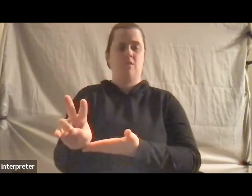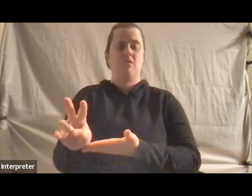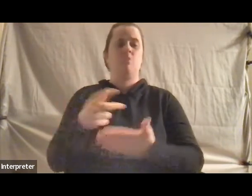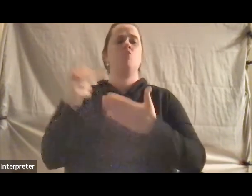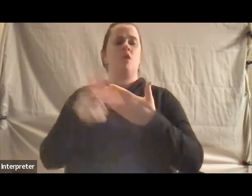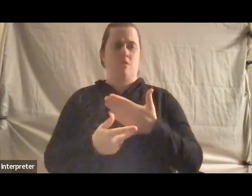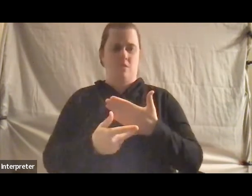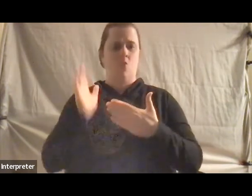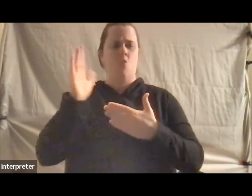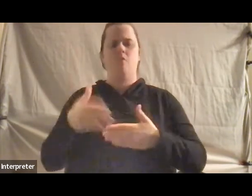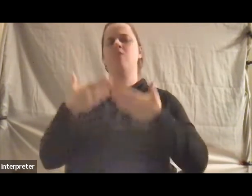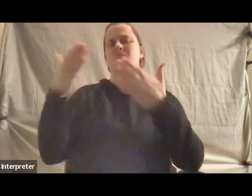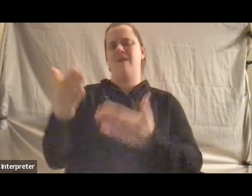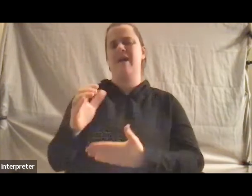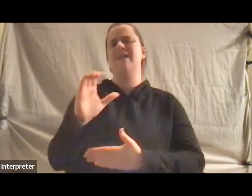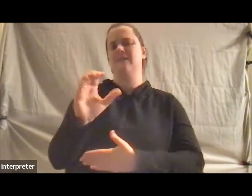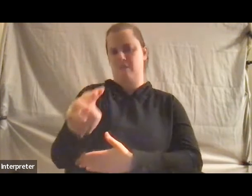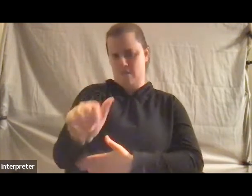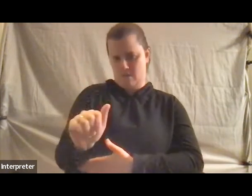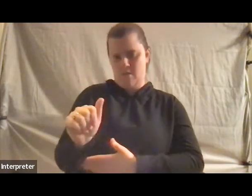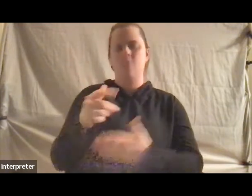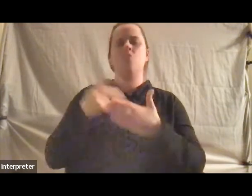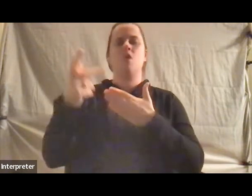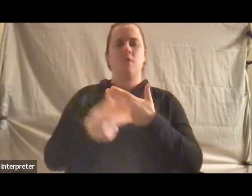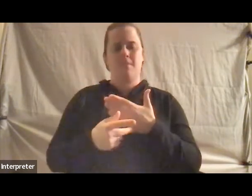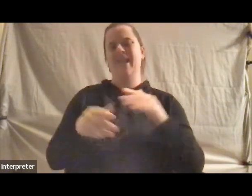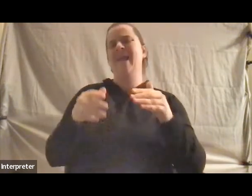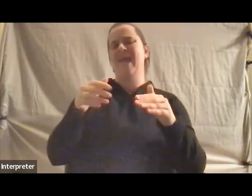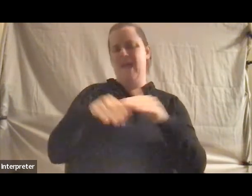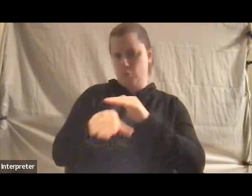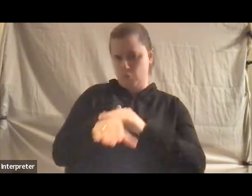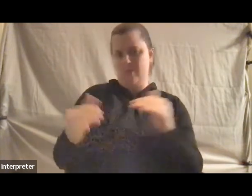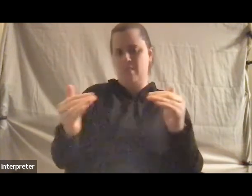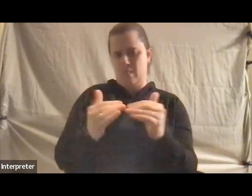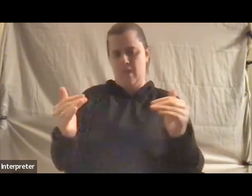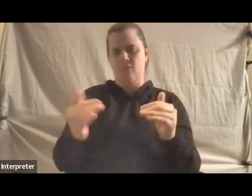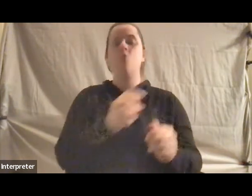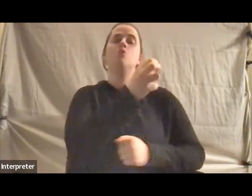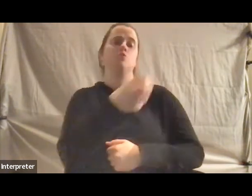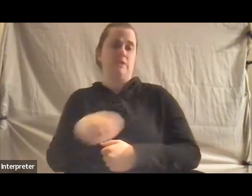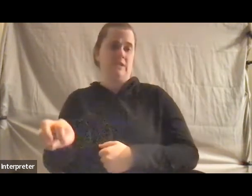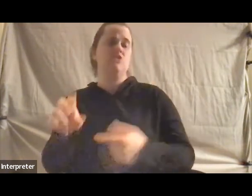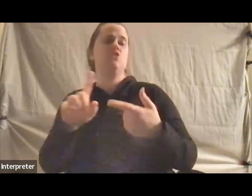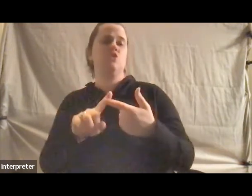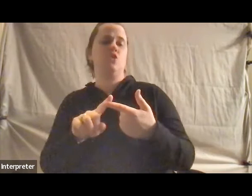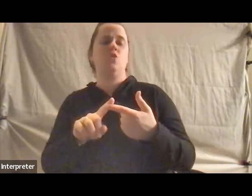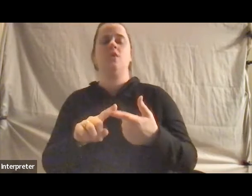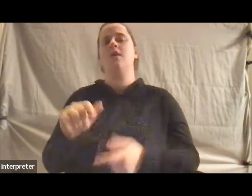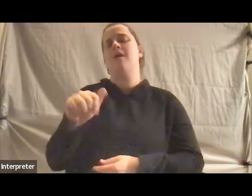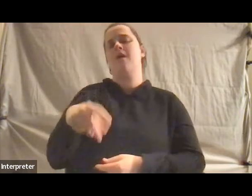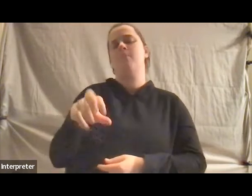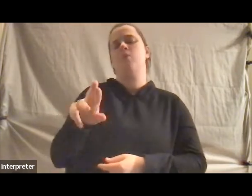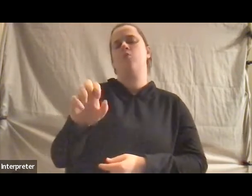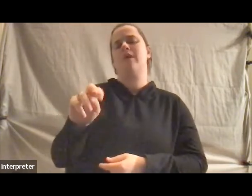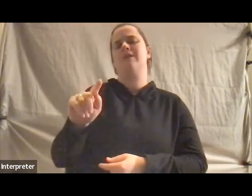assistant certification and options to enter entry-level positions or transition to an apprenticeship position as